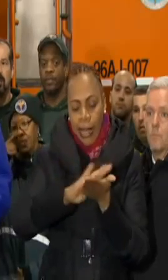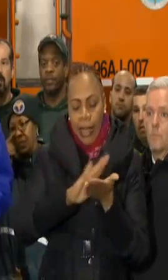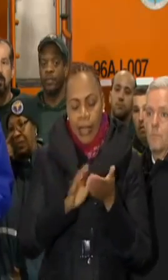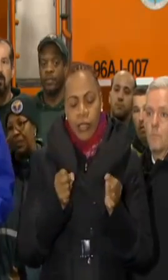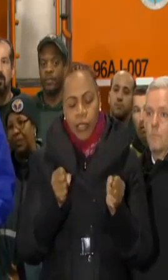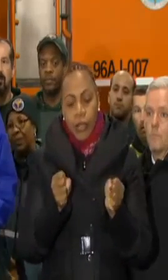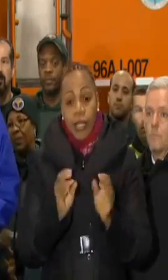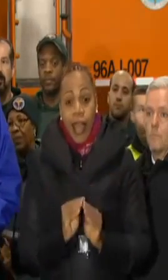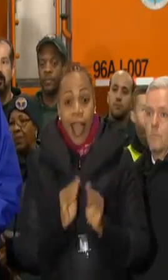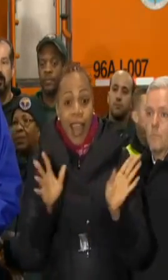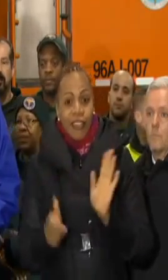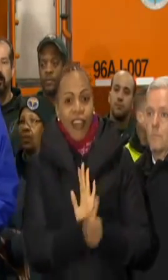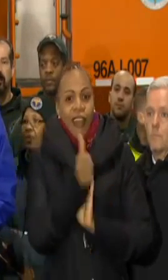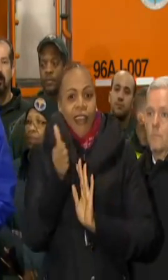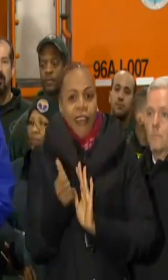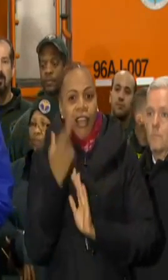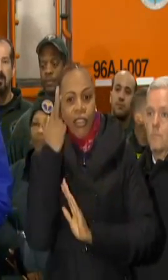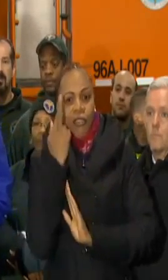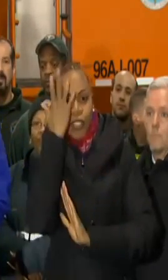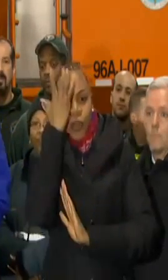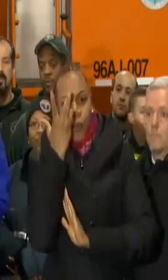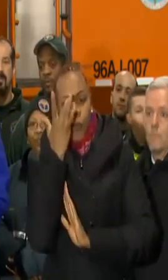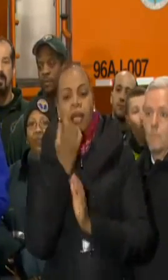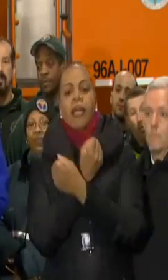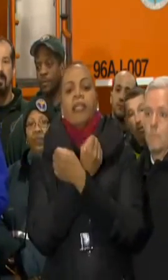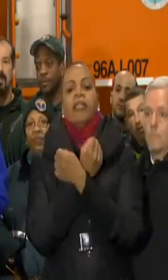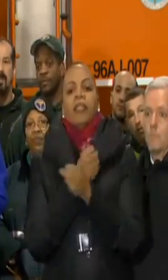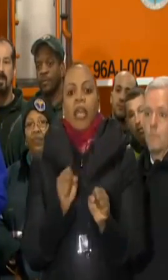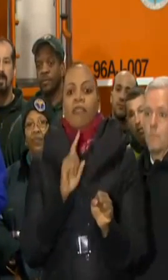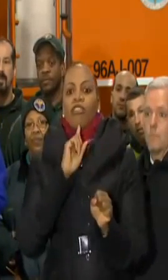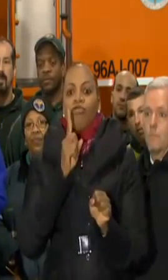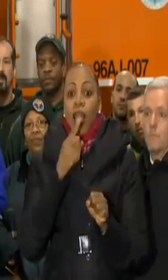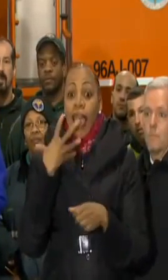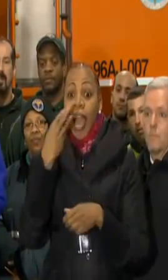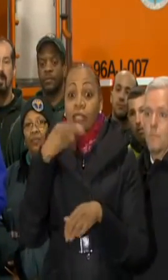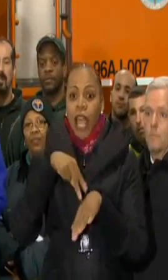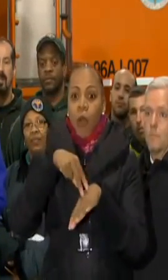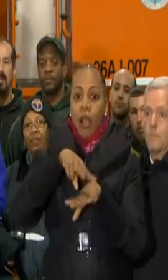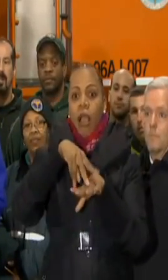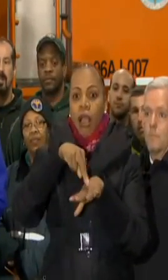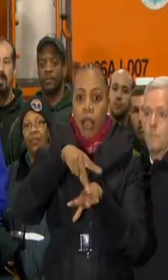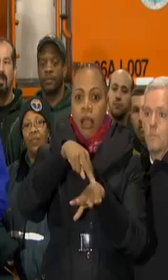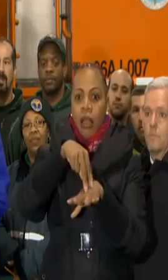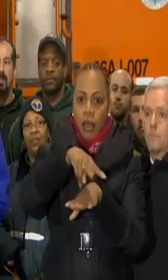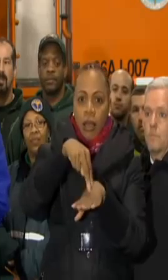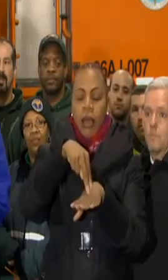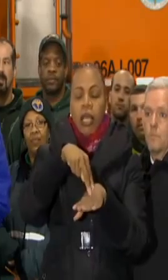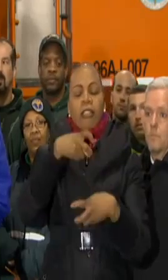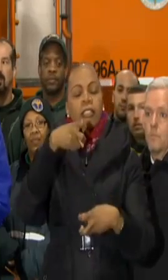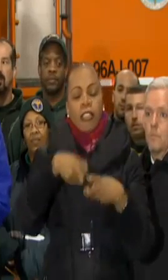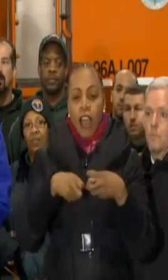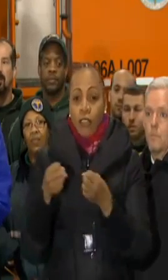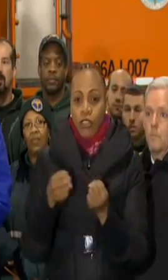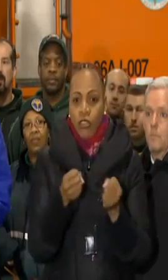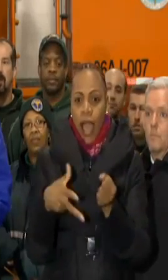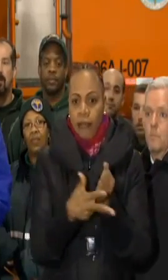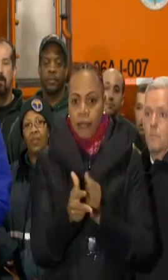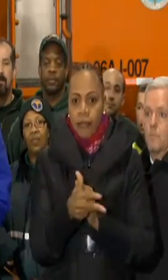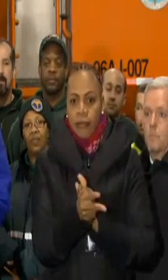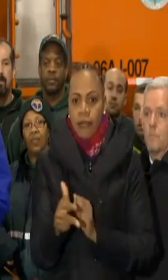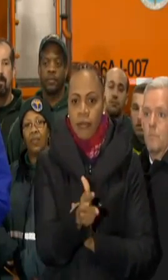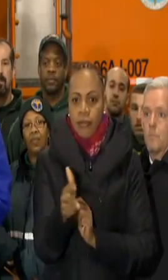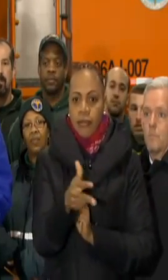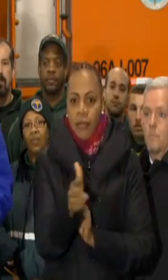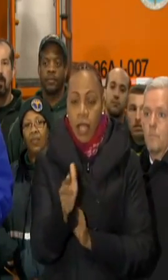other reason to stay home is for safety. It's very slick out there. It's hard to drive out there. There's the wind,